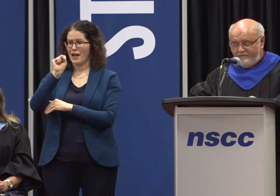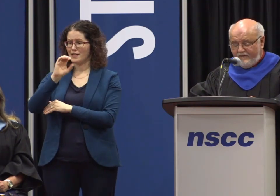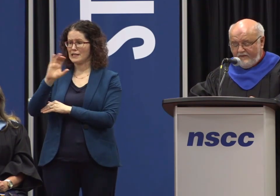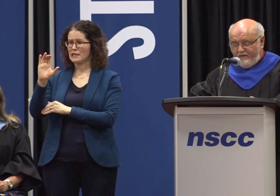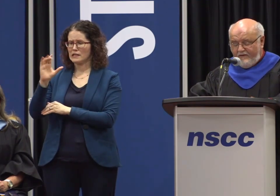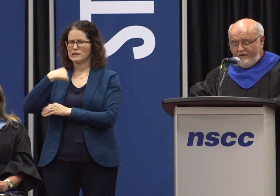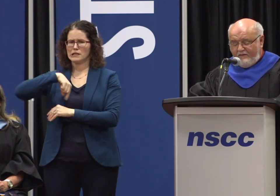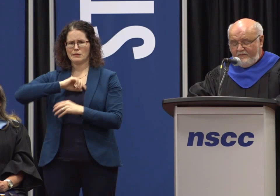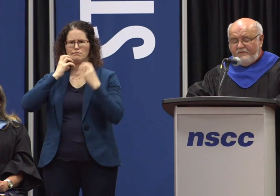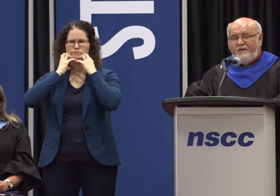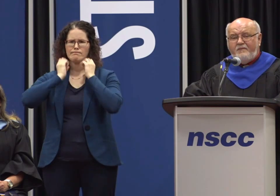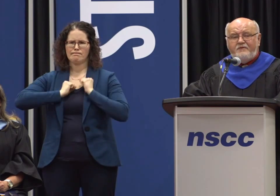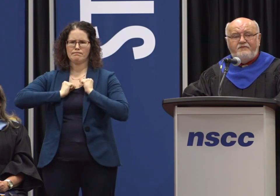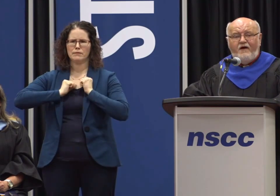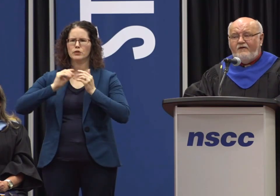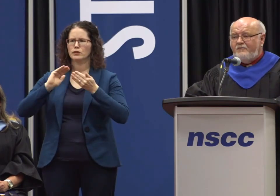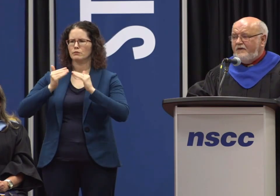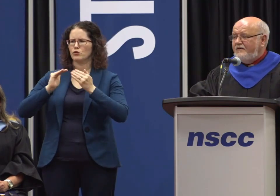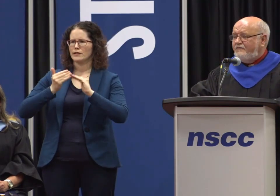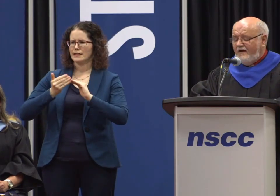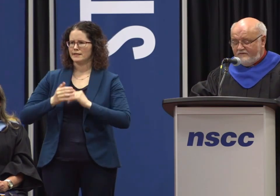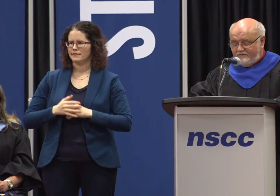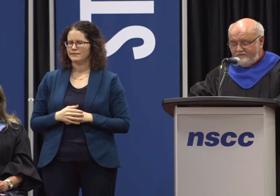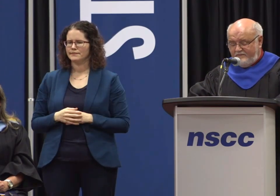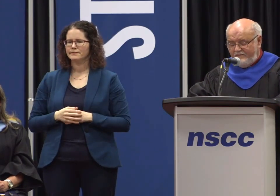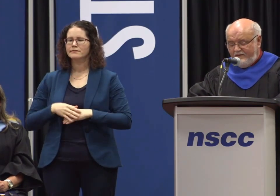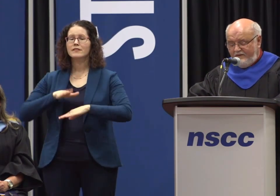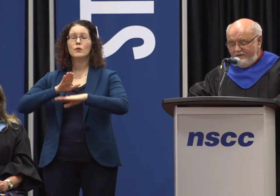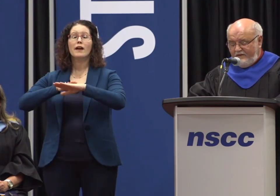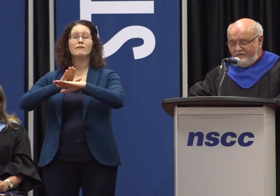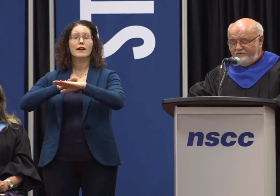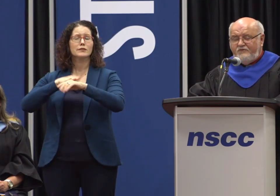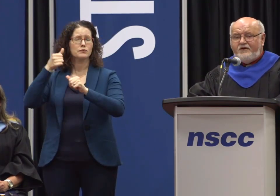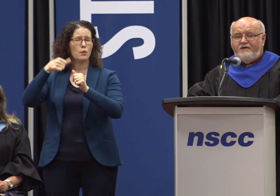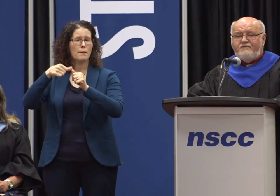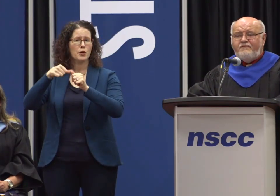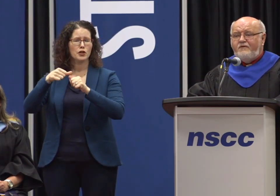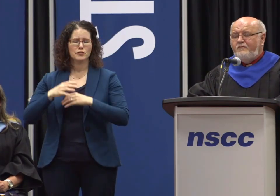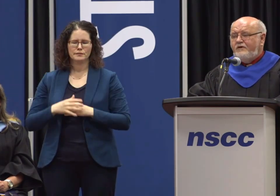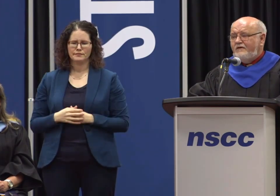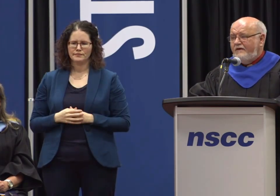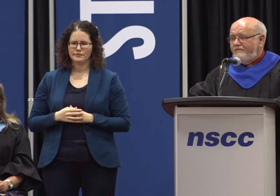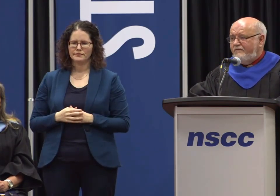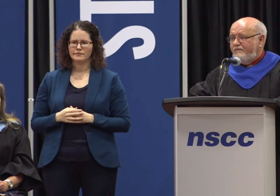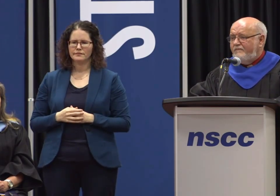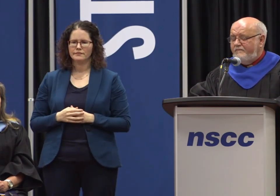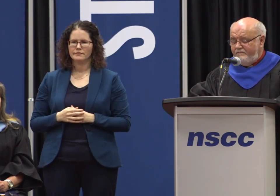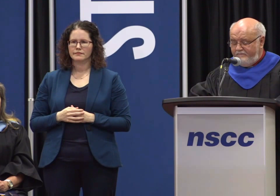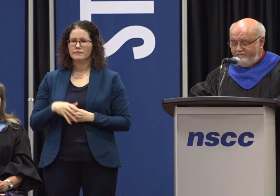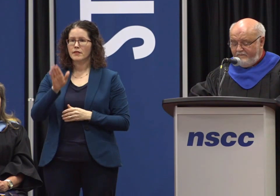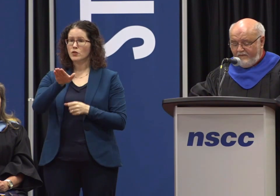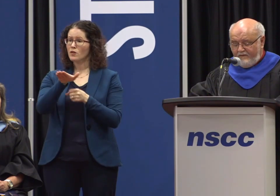seriously. Remember the following advice: to give where you live,